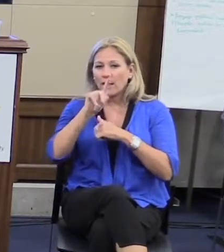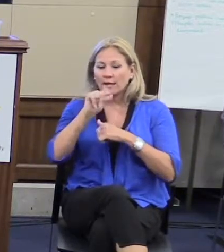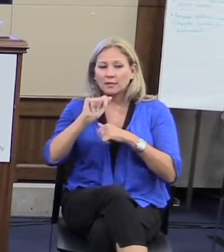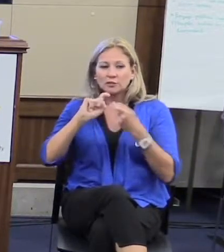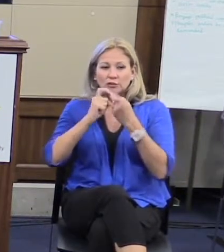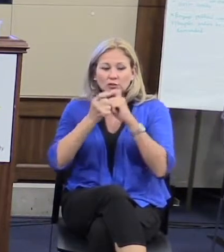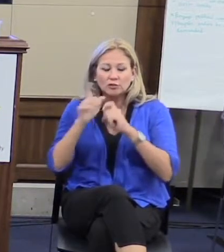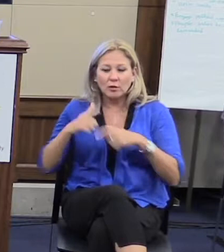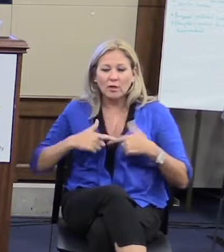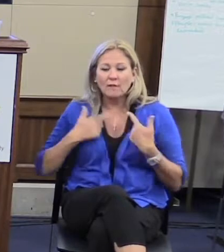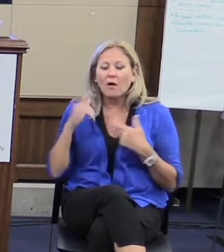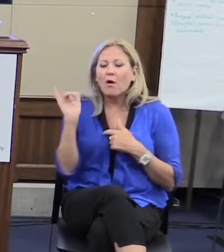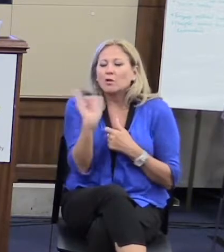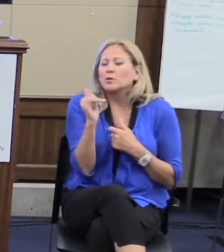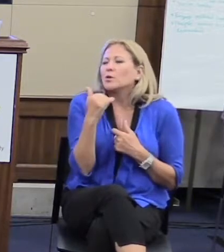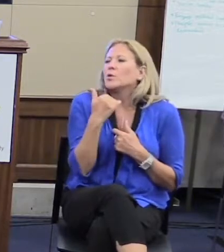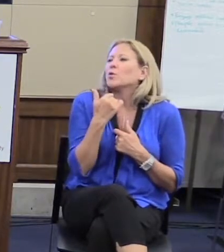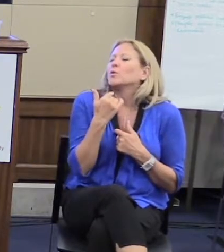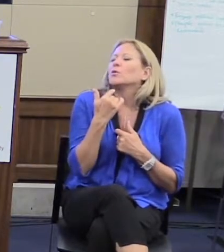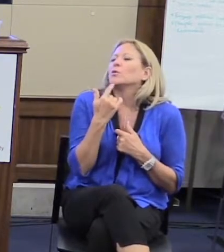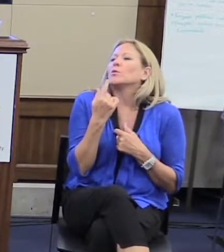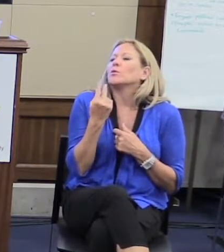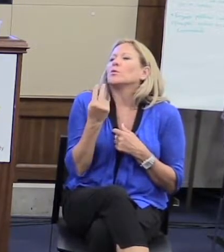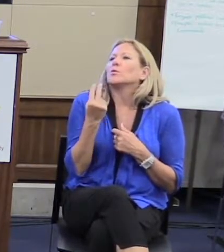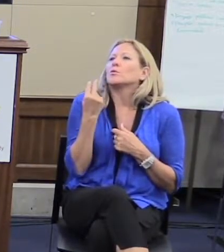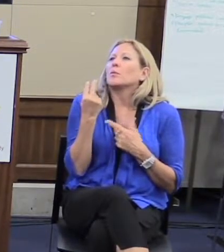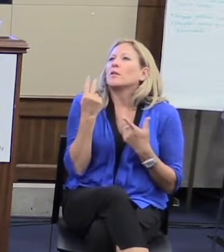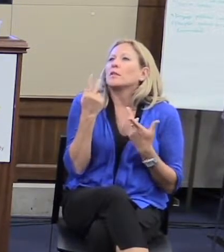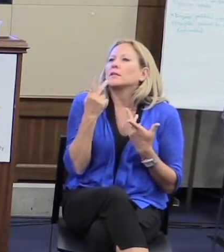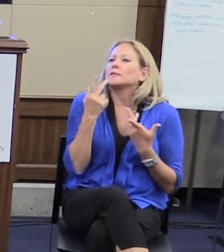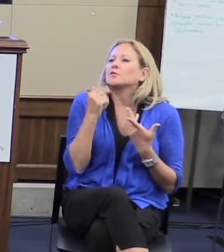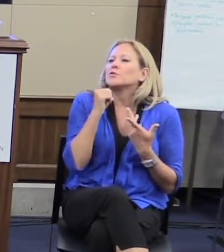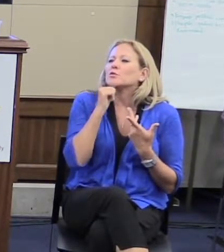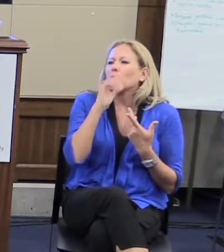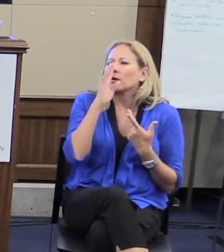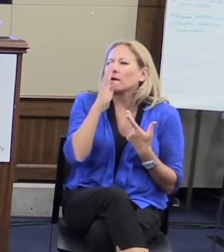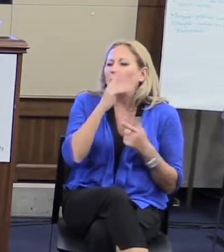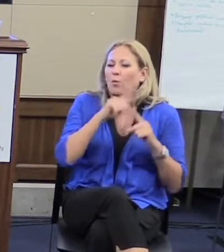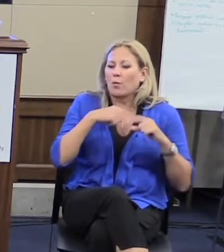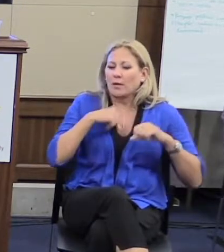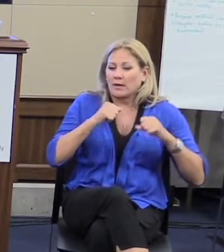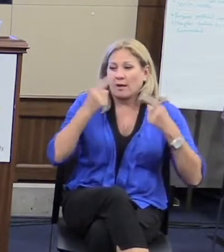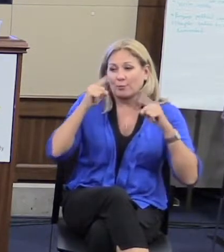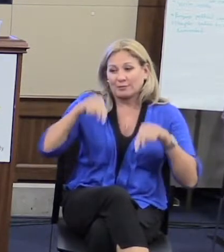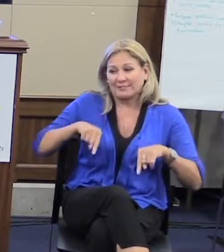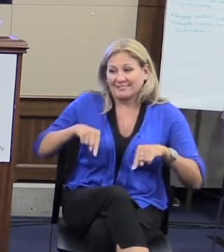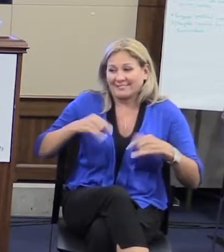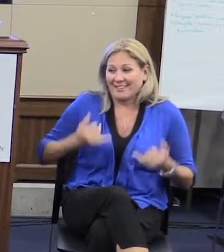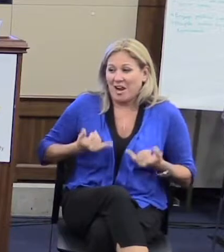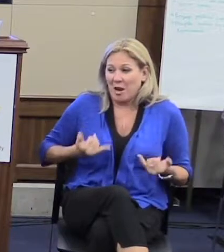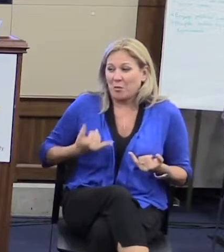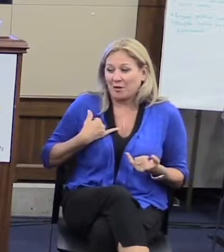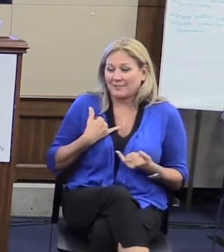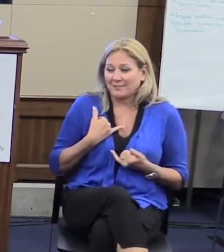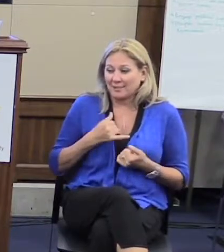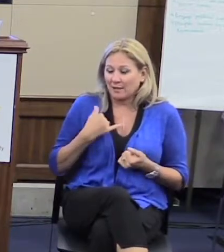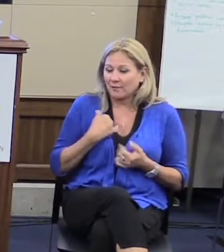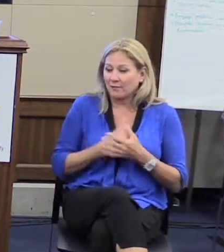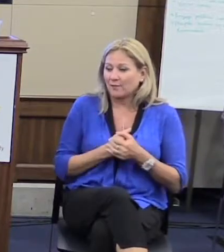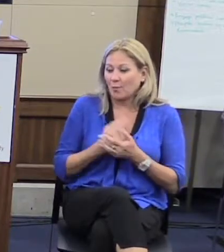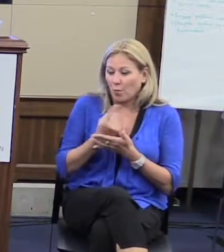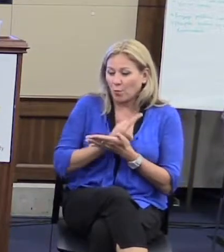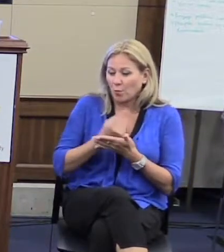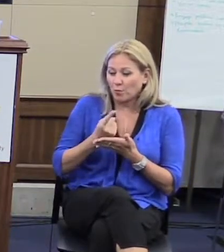life. I would also just quickly flip back to say, let's not neglect what we can accomplish this year. We've got a week until